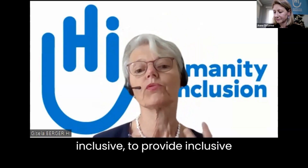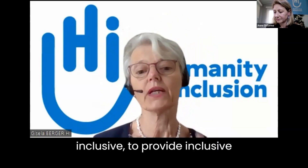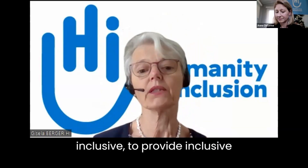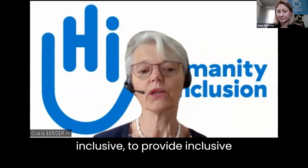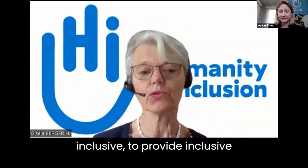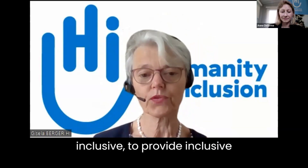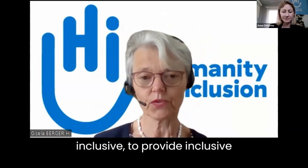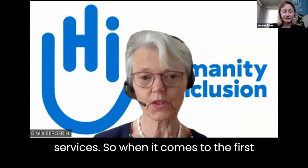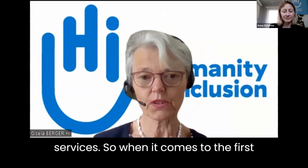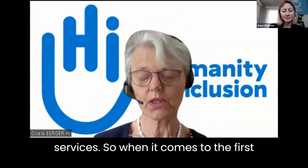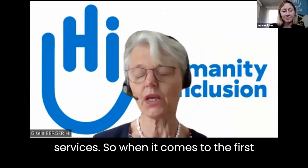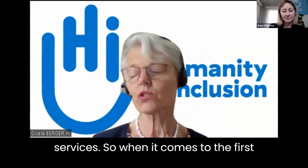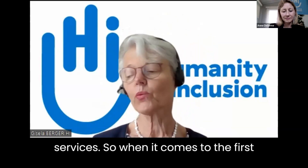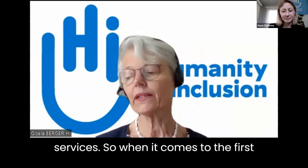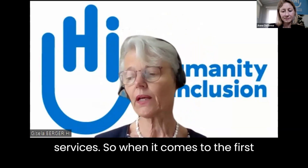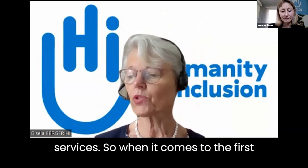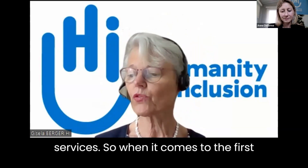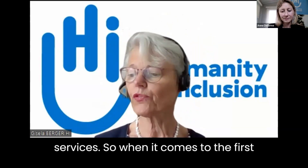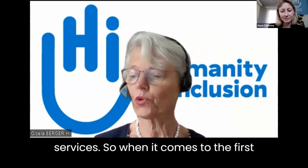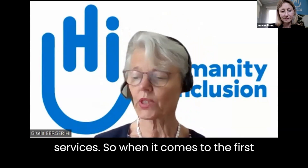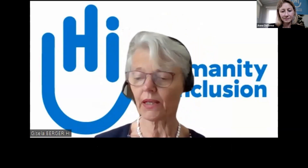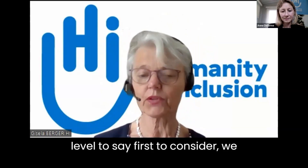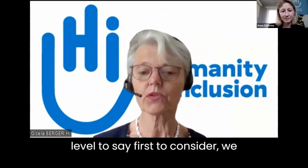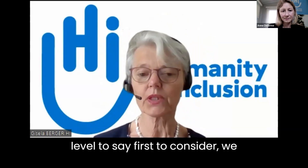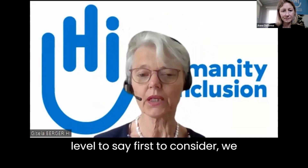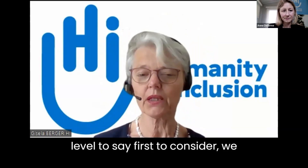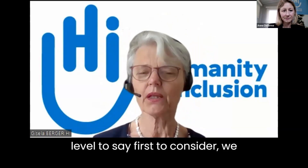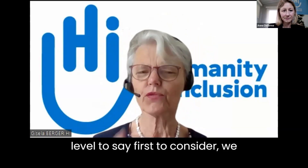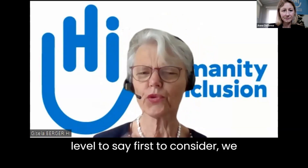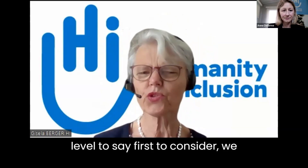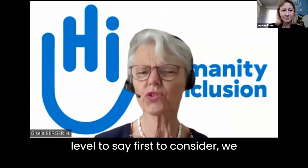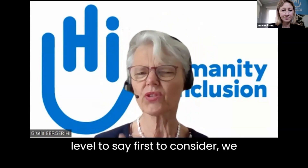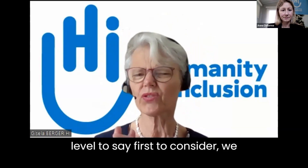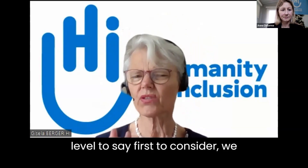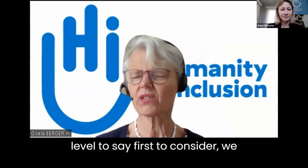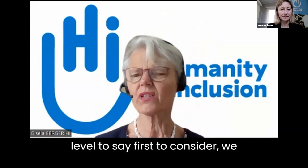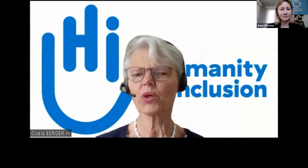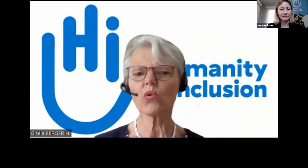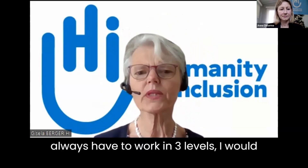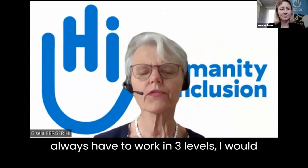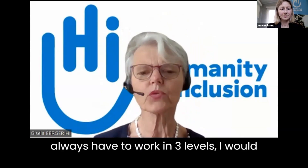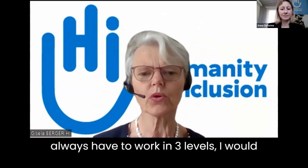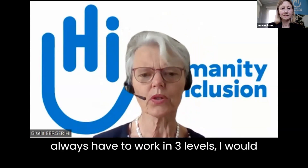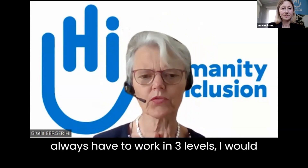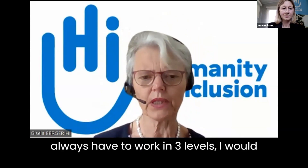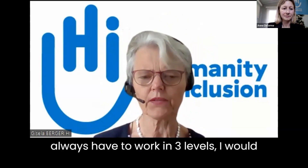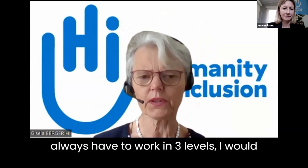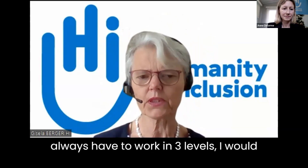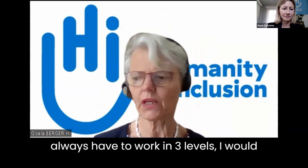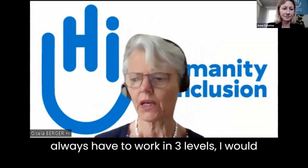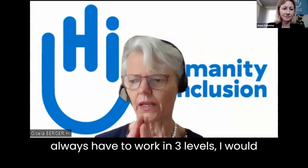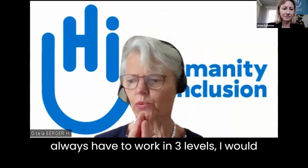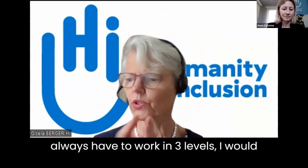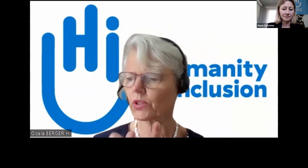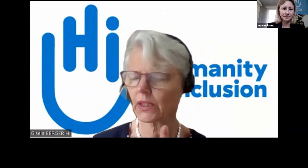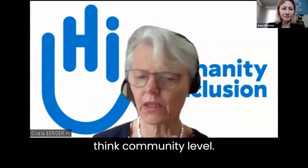inclusive, to provide inclusive services. So when it comes to the first level, to say first, to consider we always have to work in three